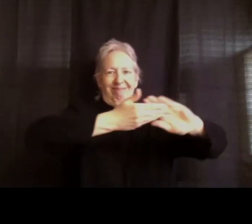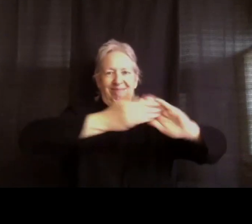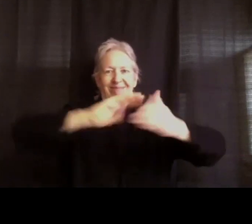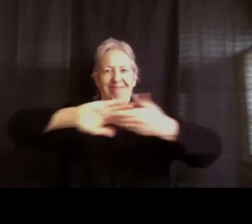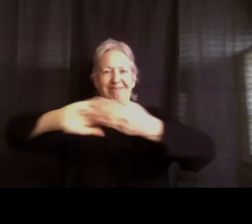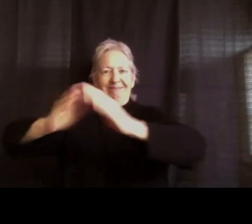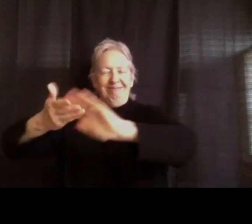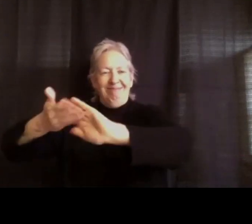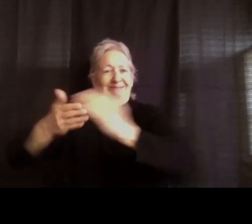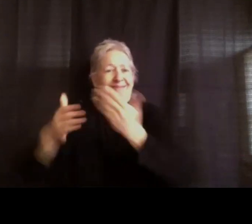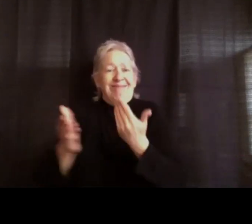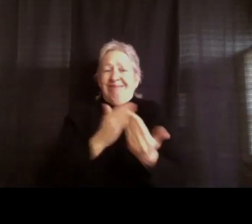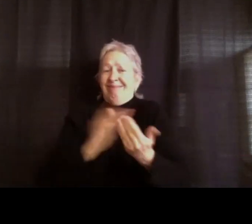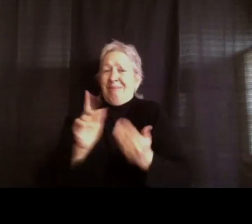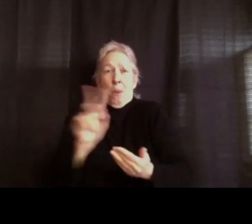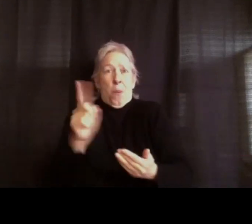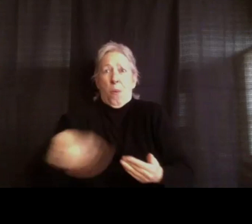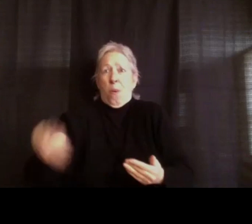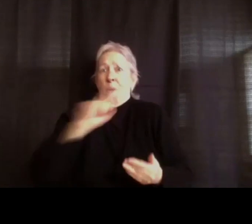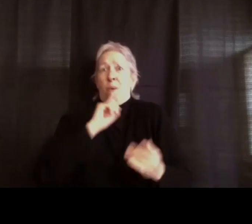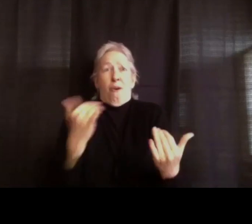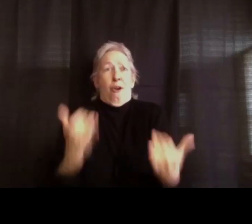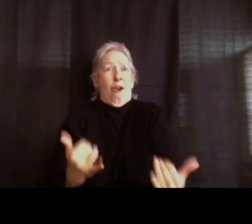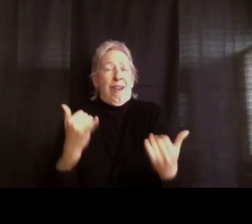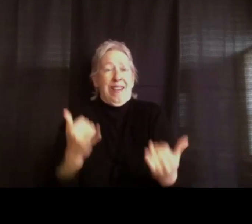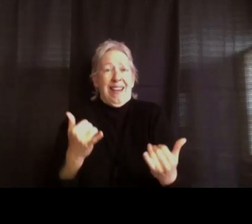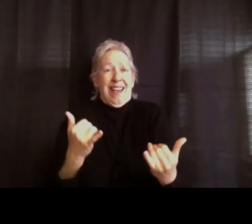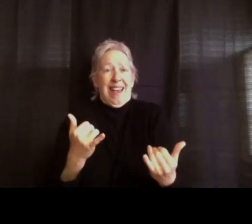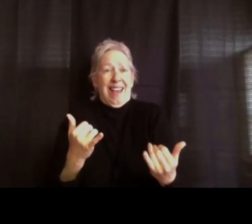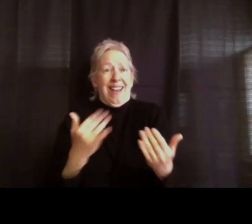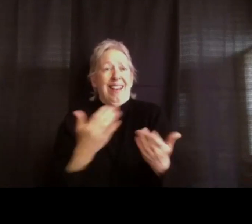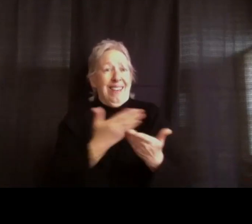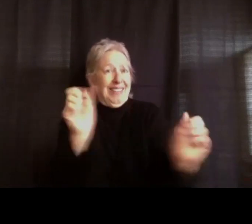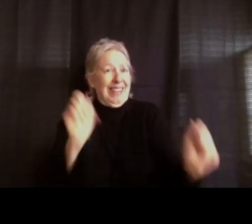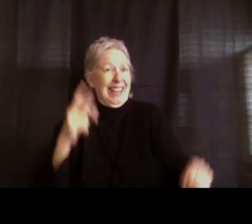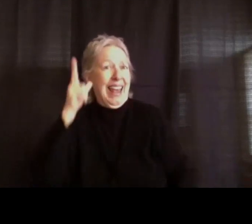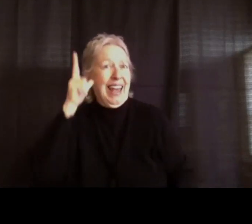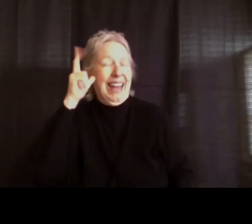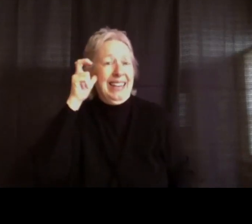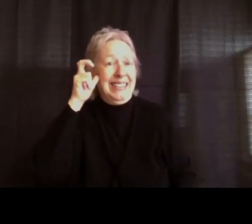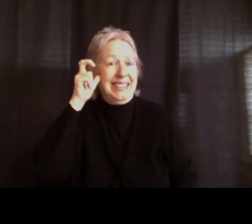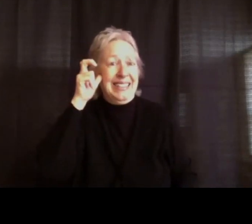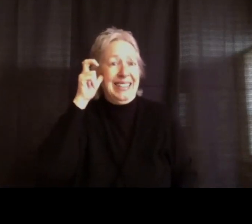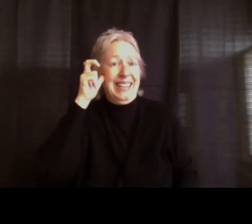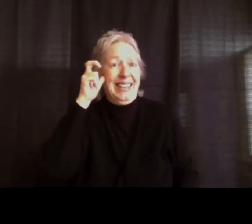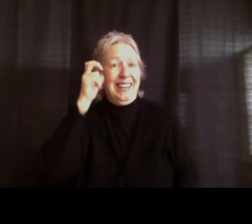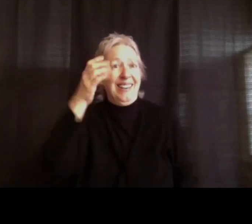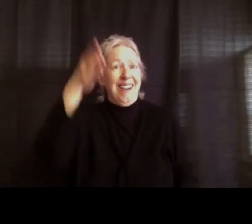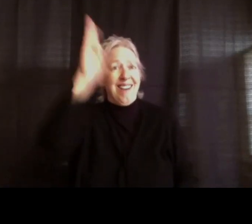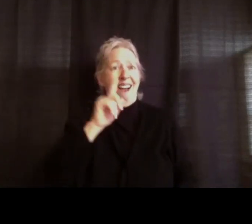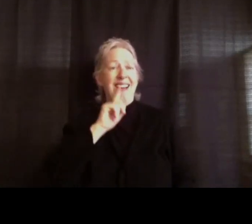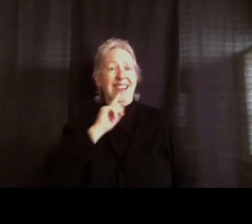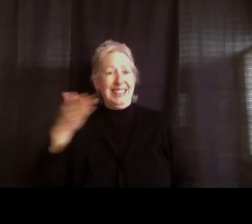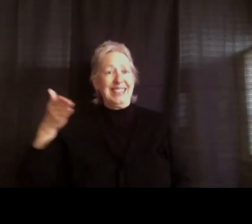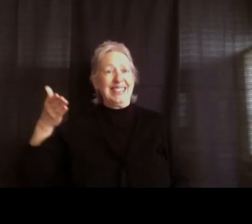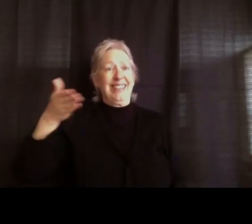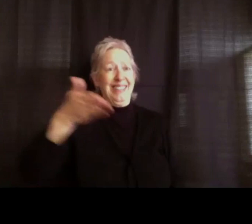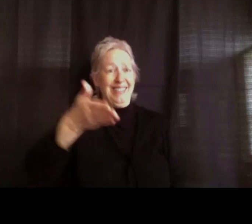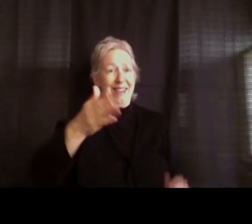you are right now, listen to this word. God is there with